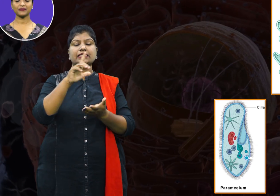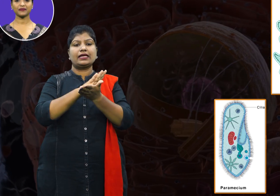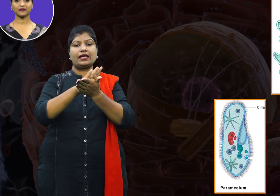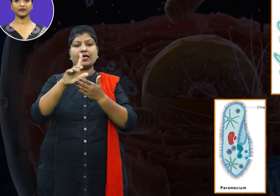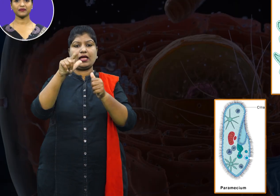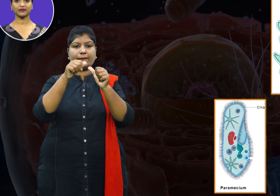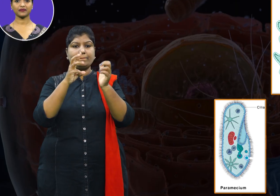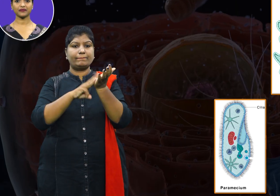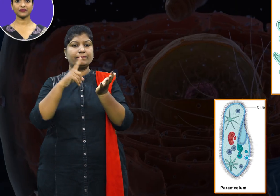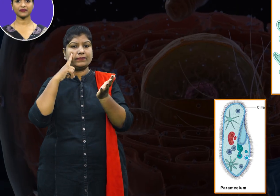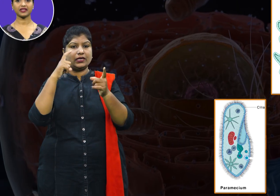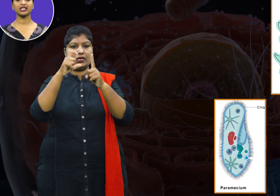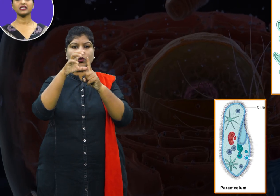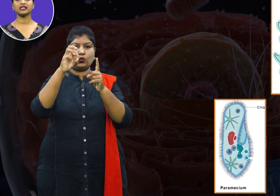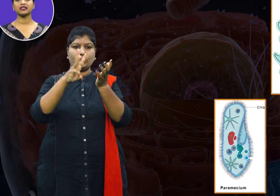chlamydomonas